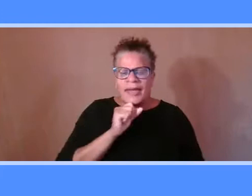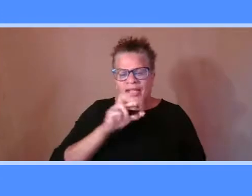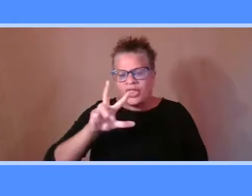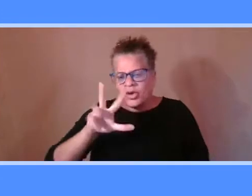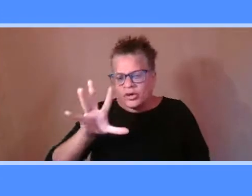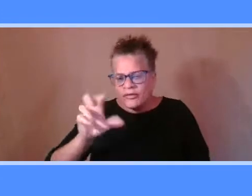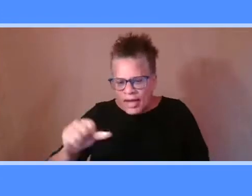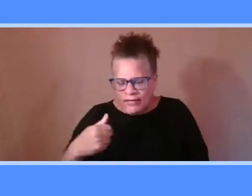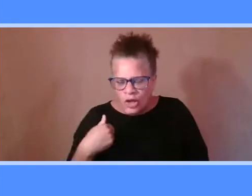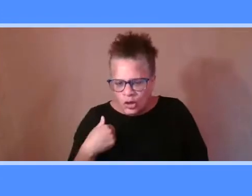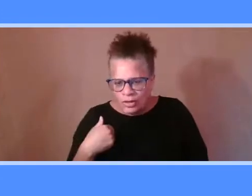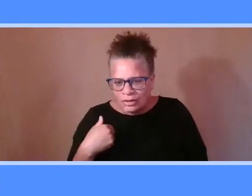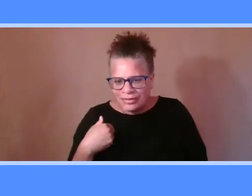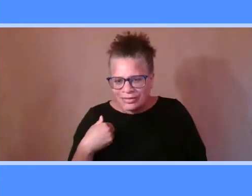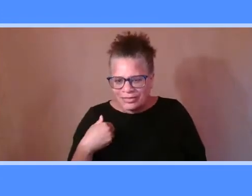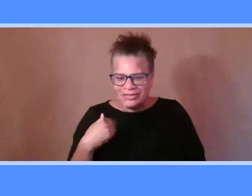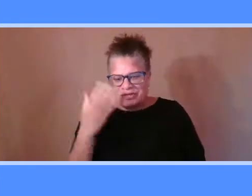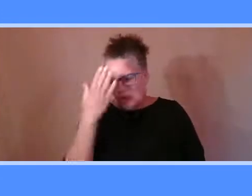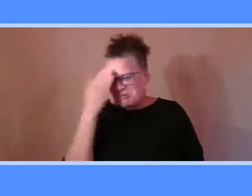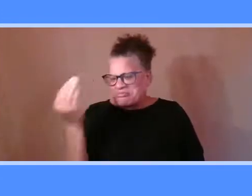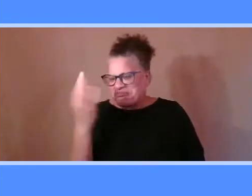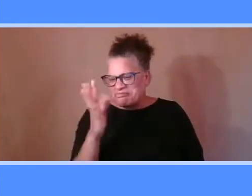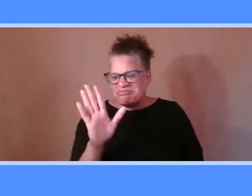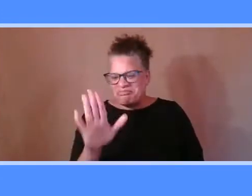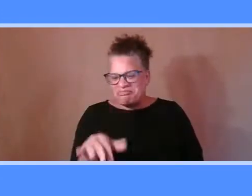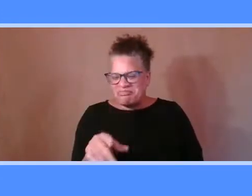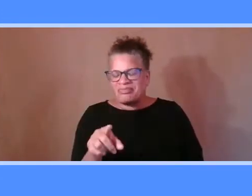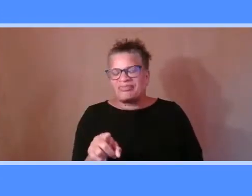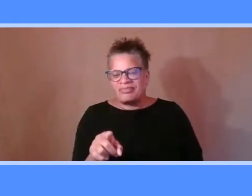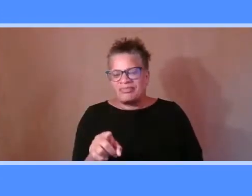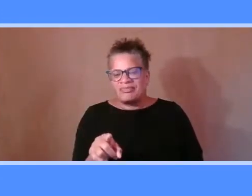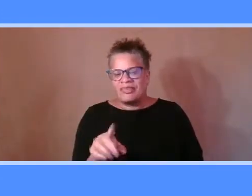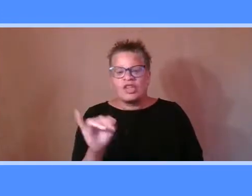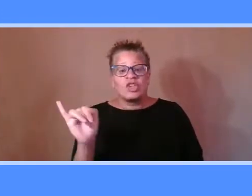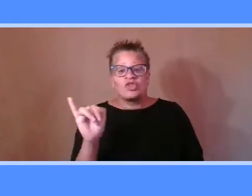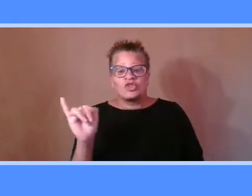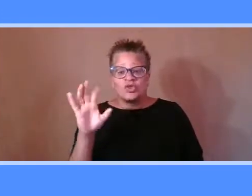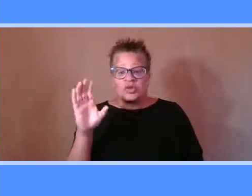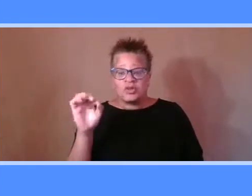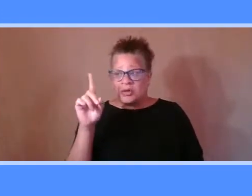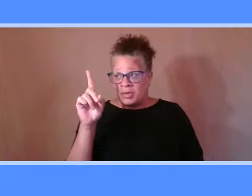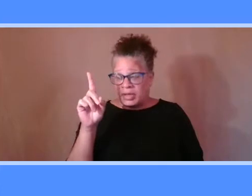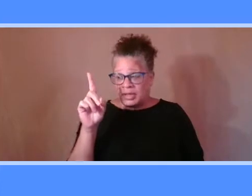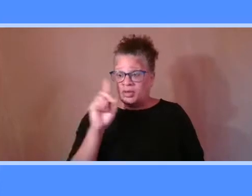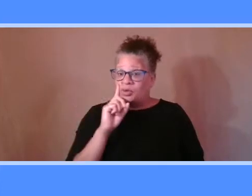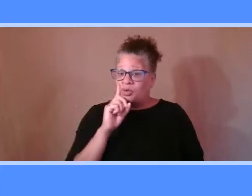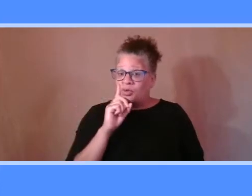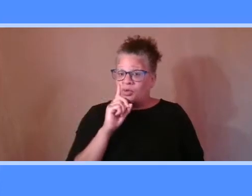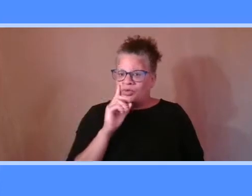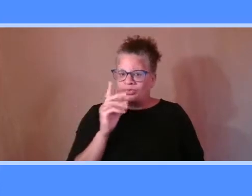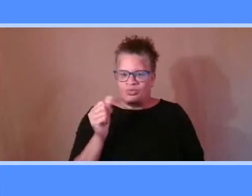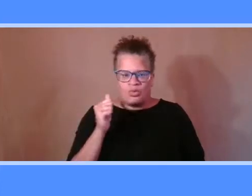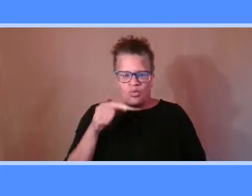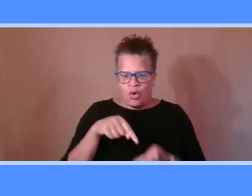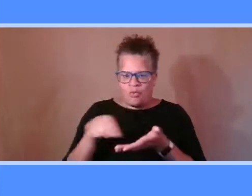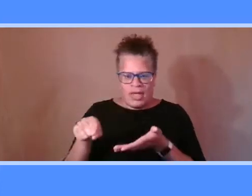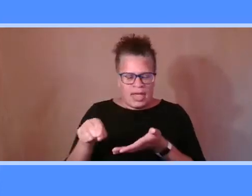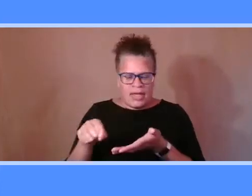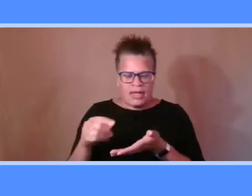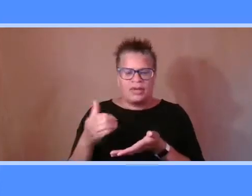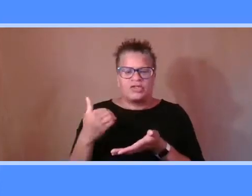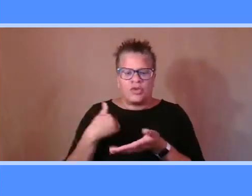35. So here's the thing. Your insurance company will typically not cover you to